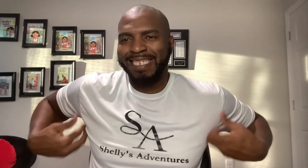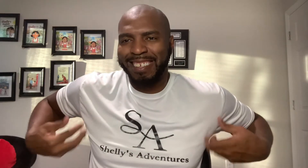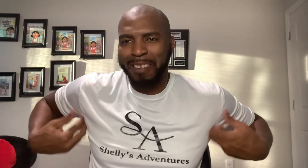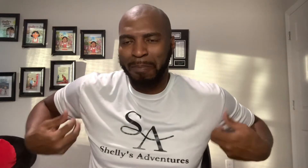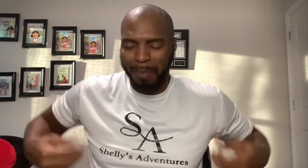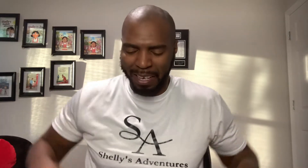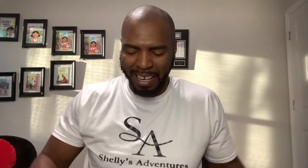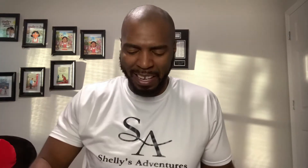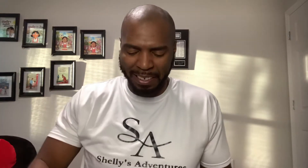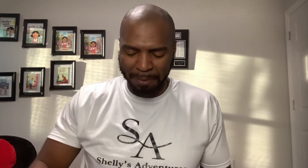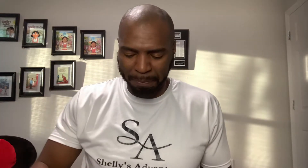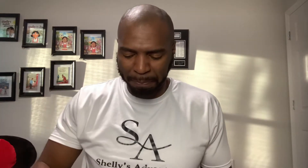Monkey.